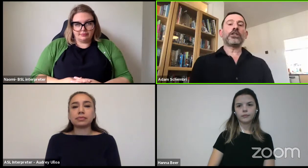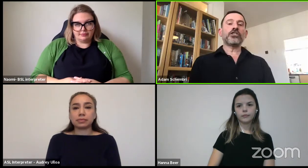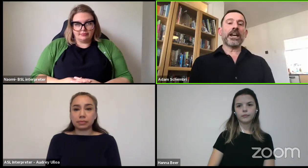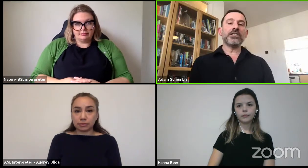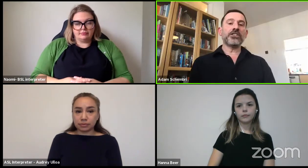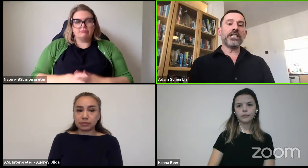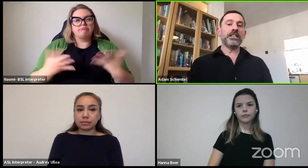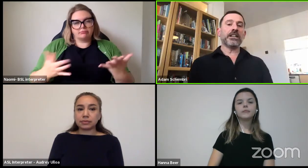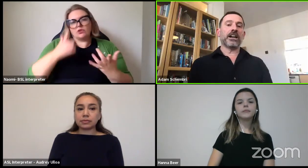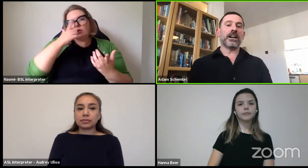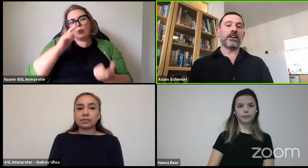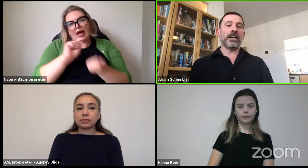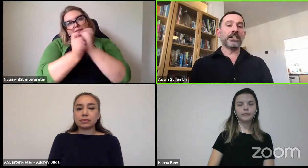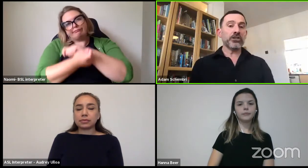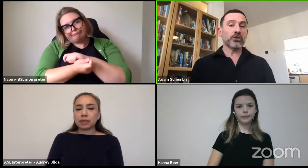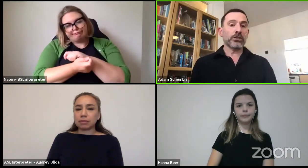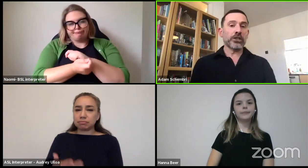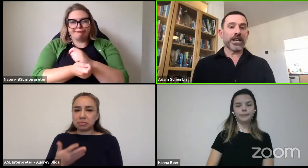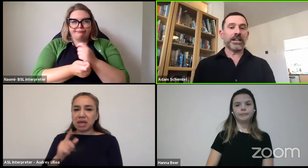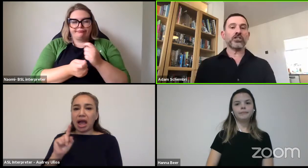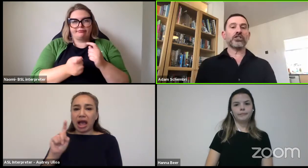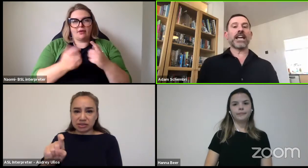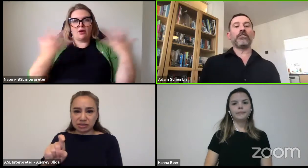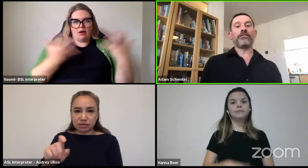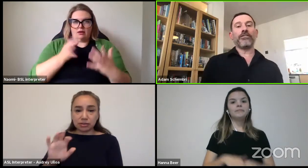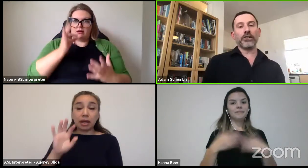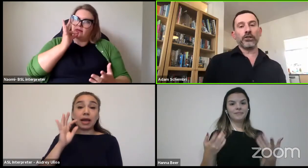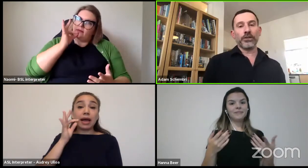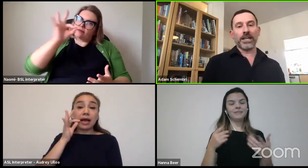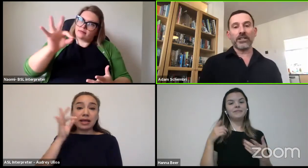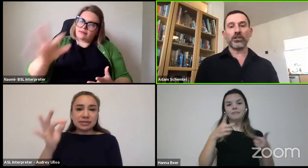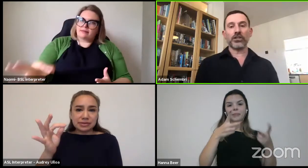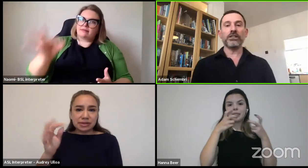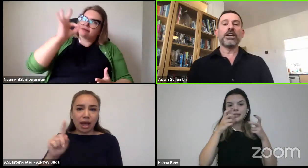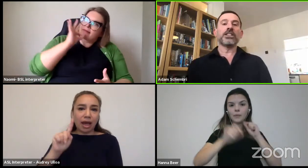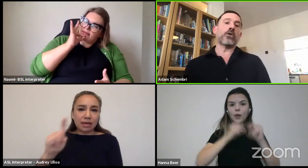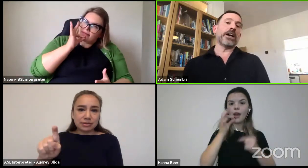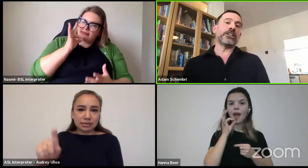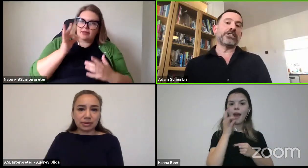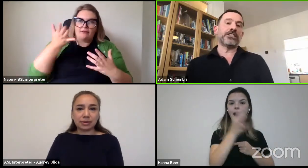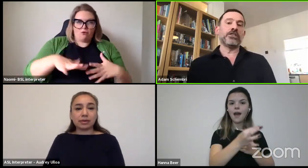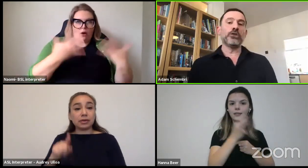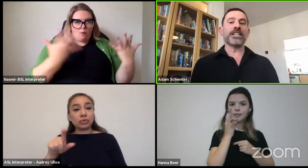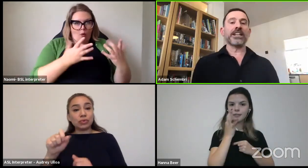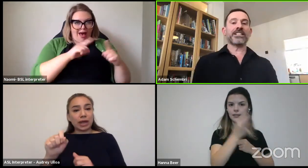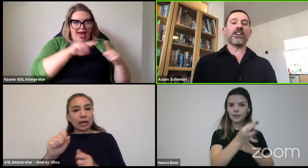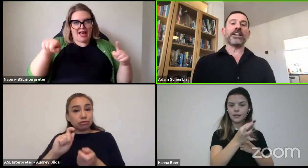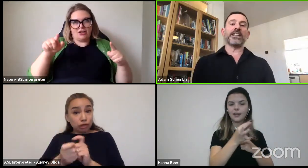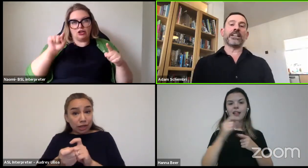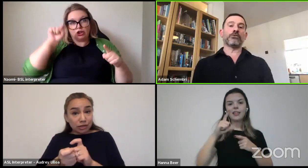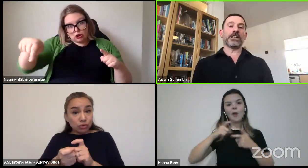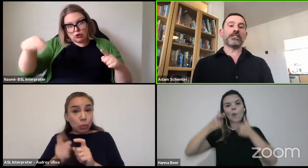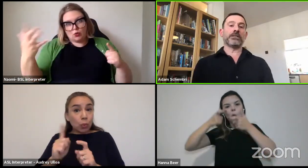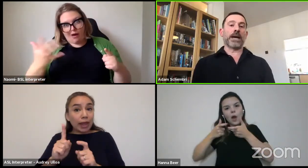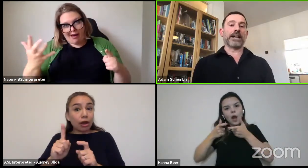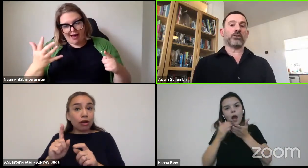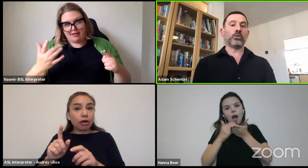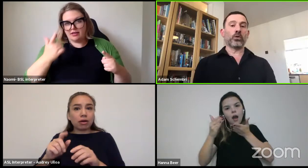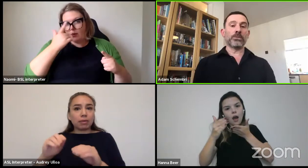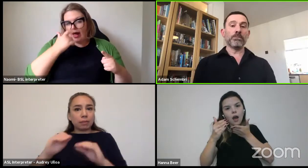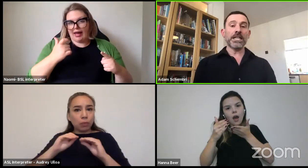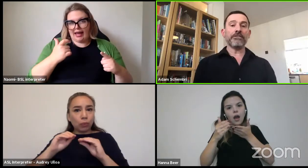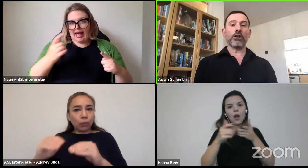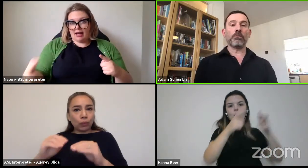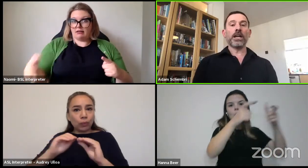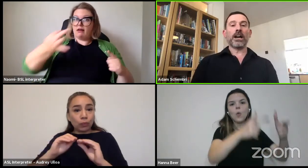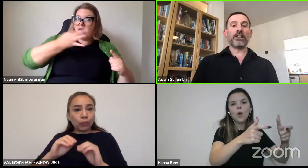And you can change the initial location and the final location. So I could use that sign and direct it back